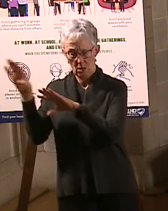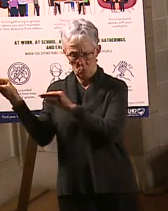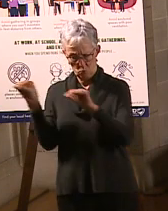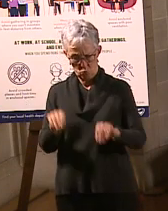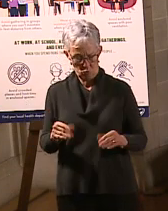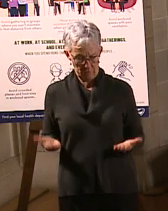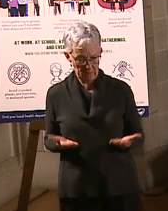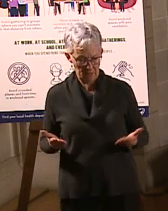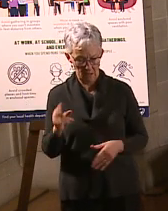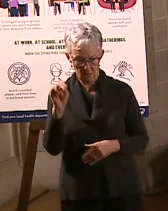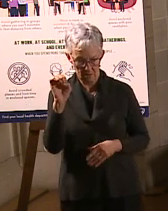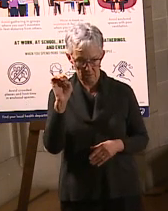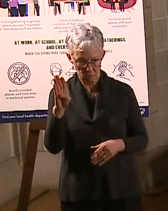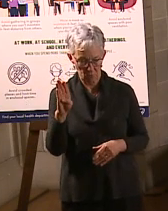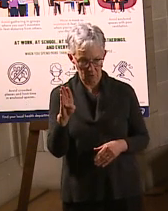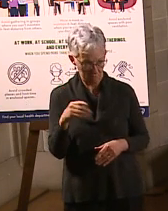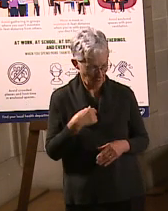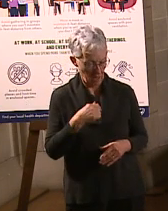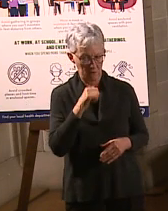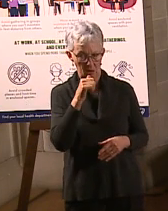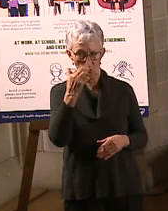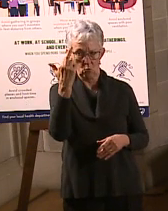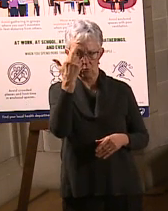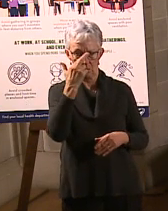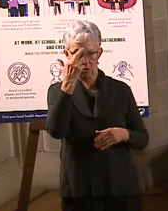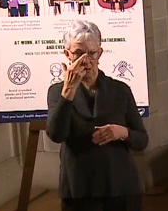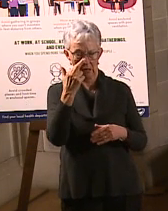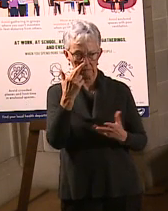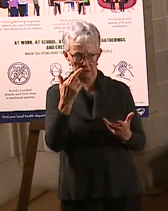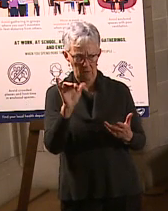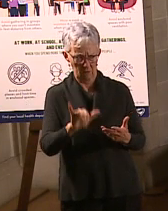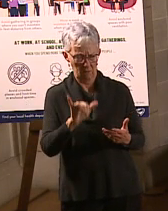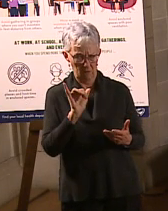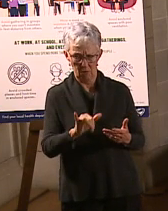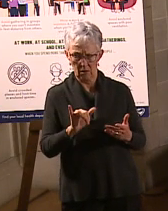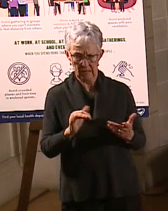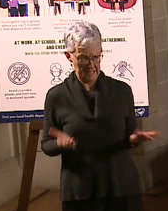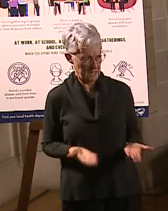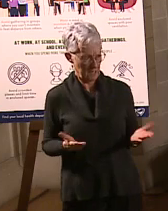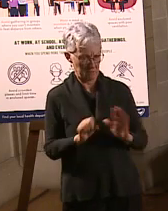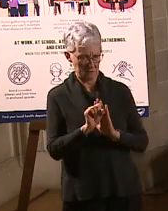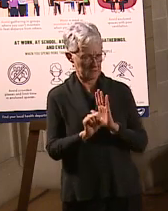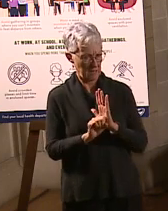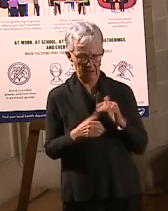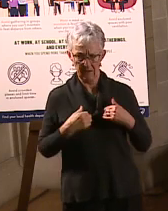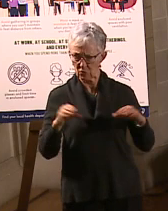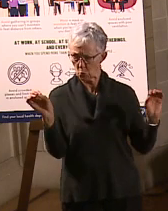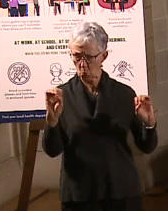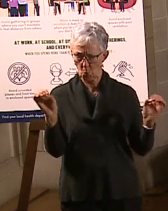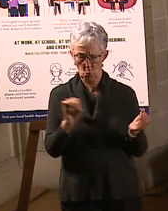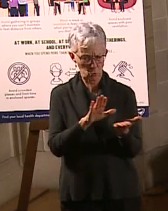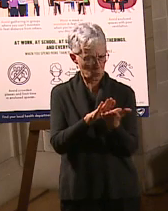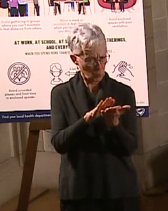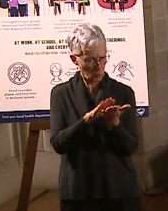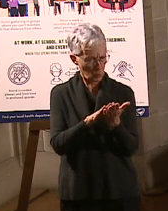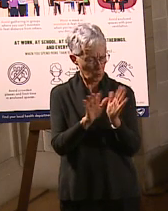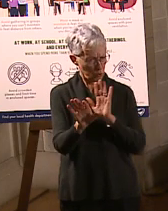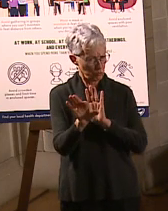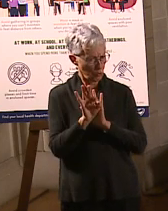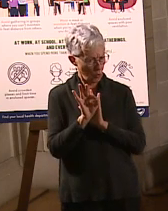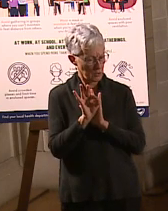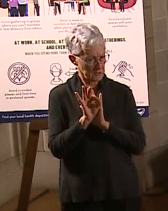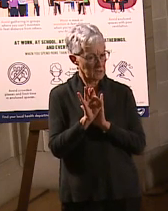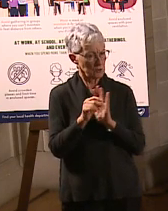at the time that there were states that didn't have school choice, and it was difficult at times to find exactly what they needed